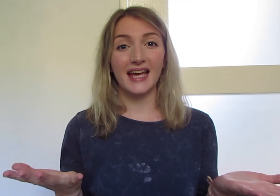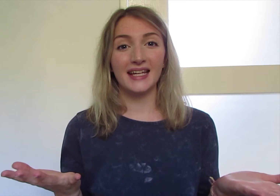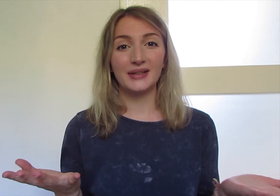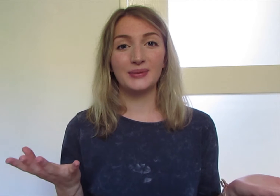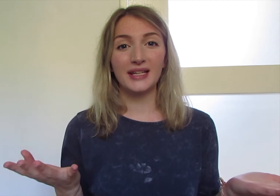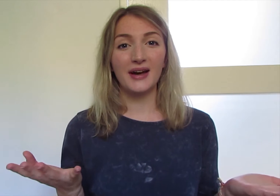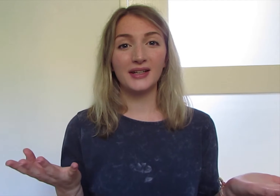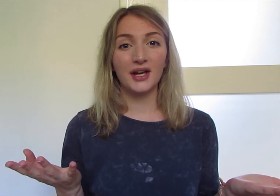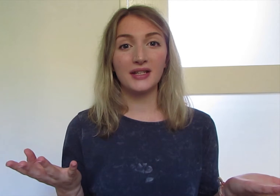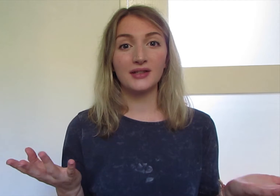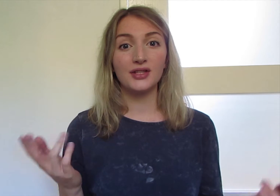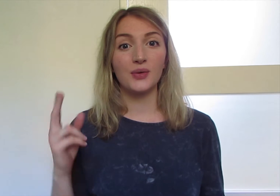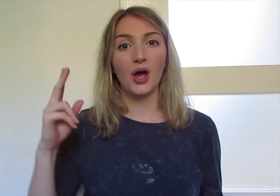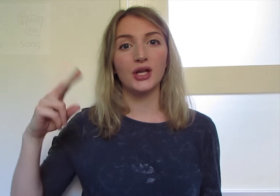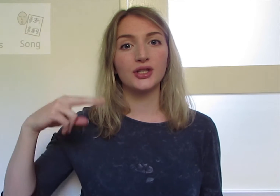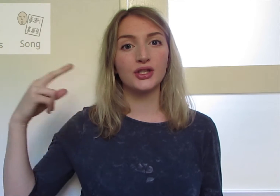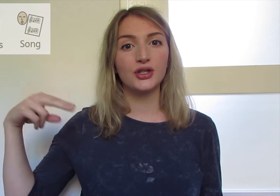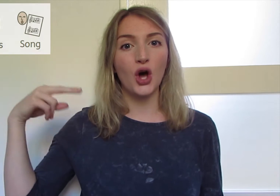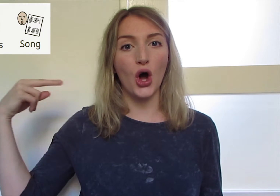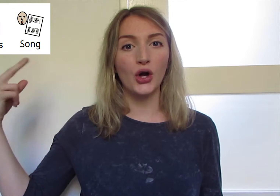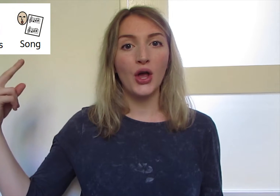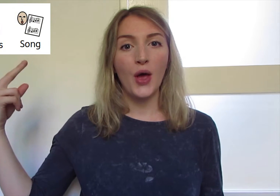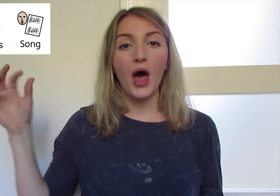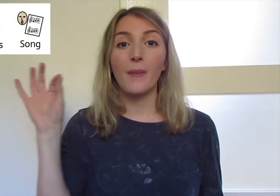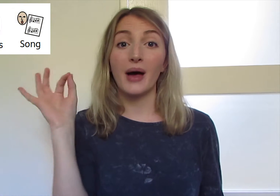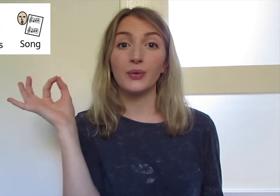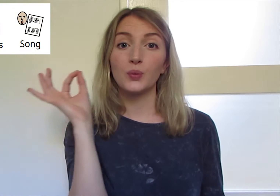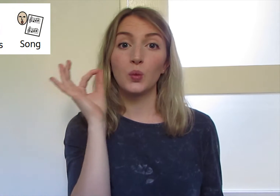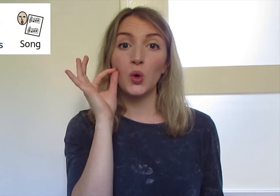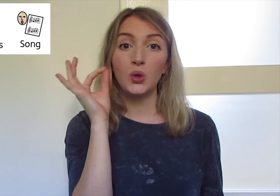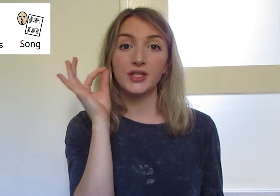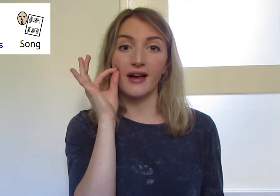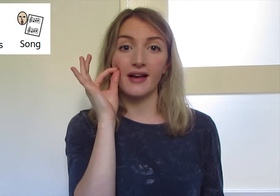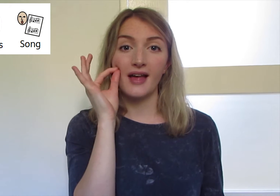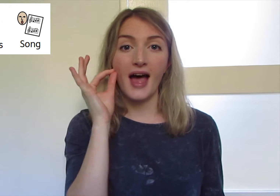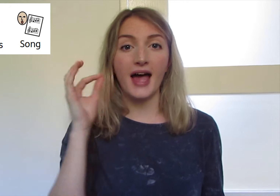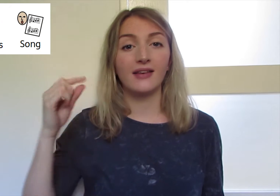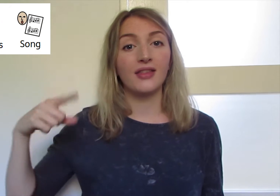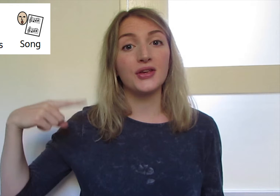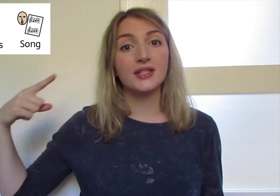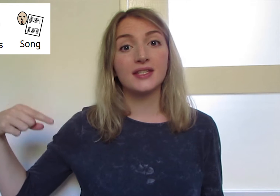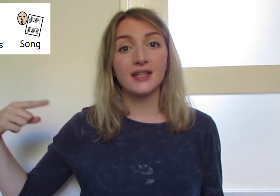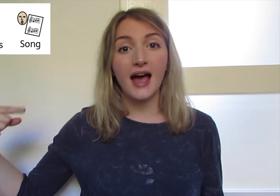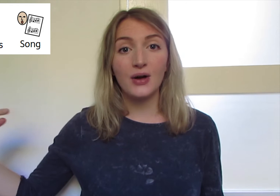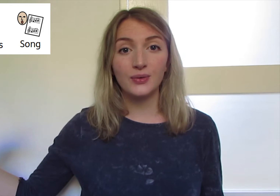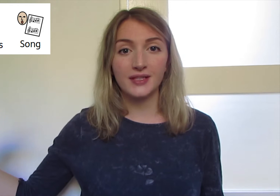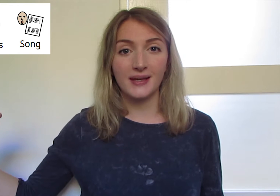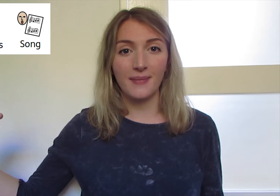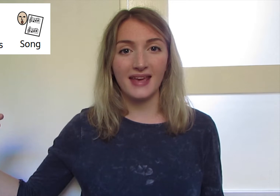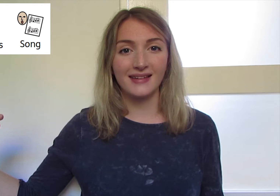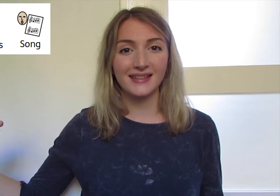Today we are going to do a song about water and the sounds it makes.